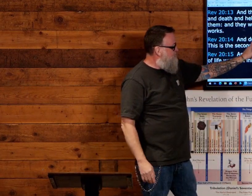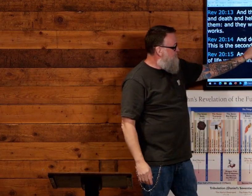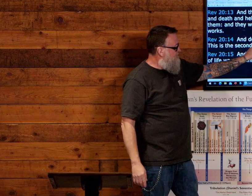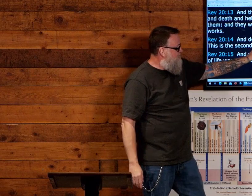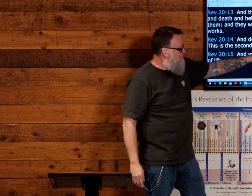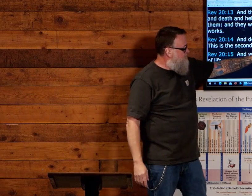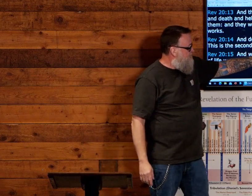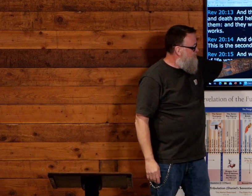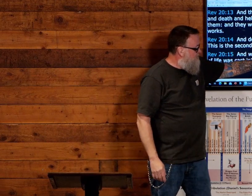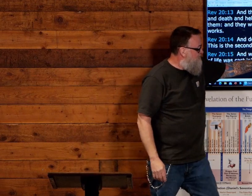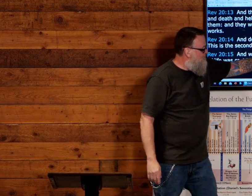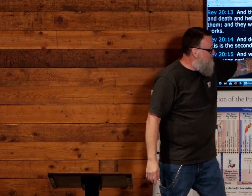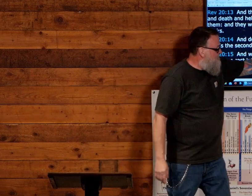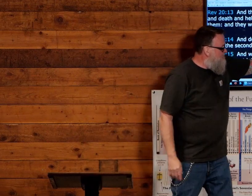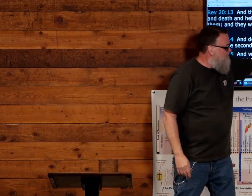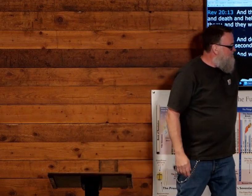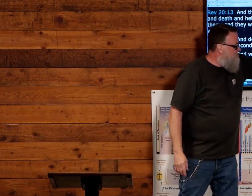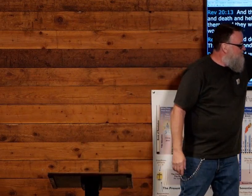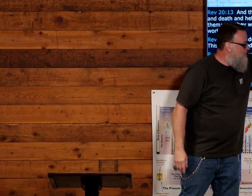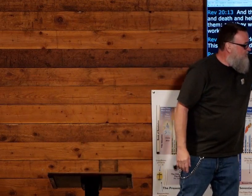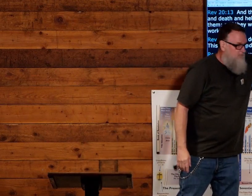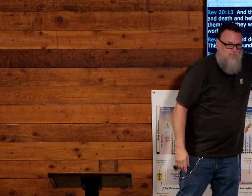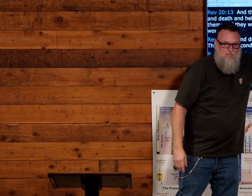and death and hell were cast into the lake of fire.